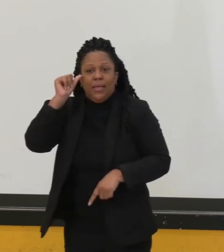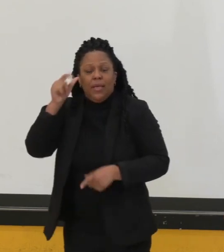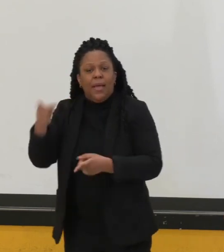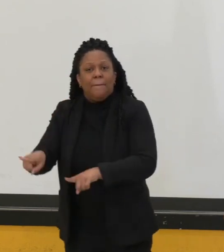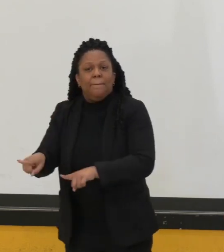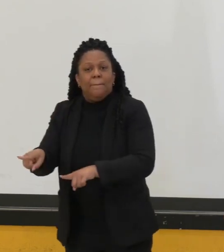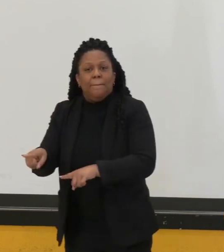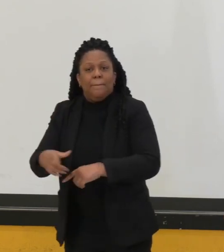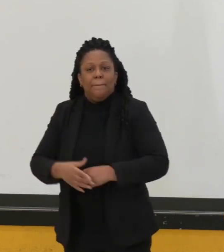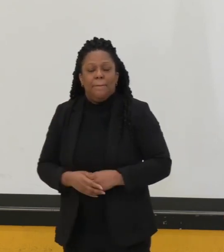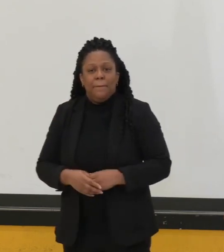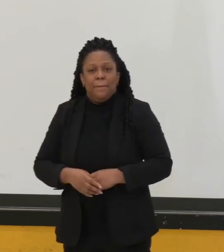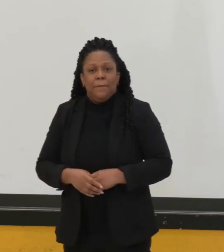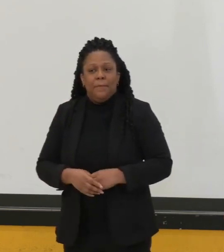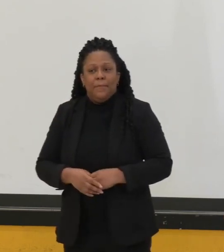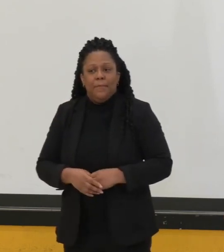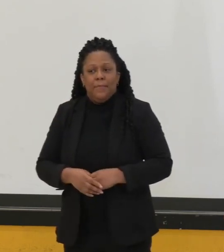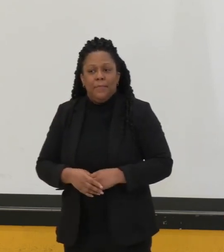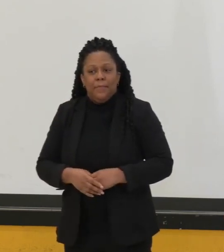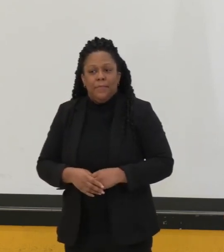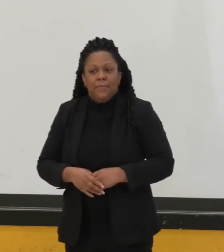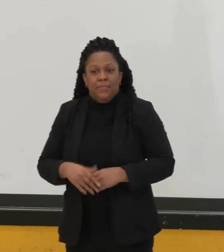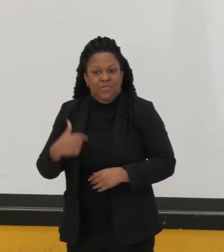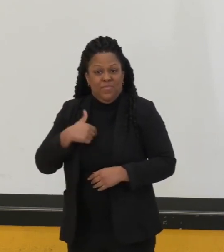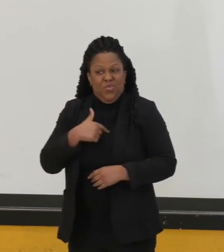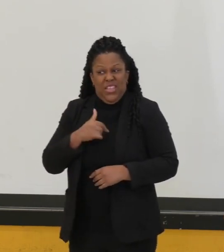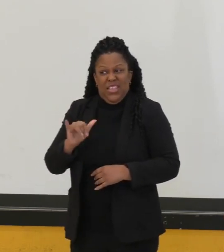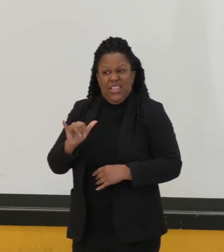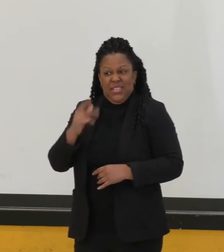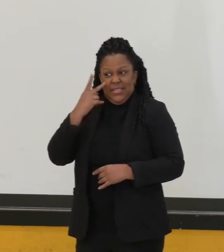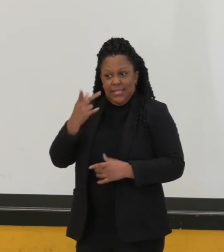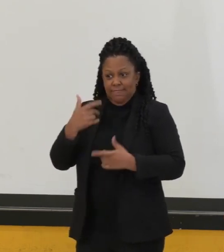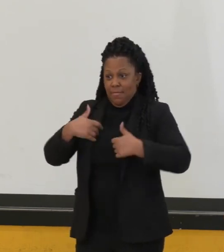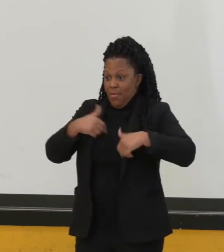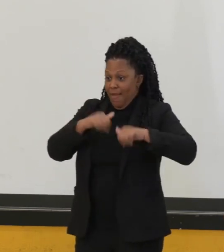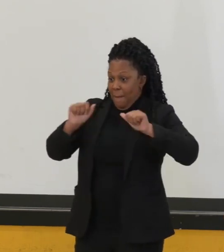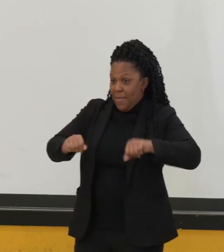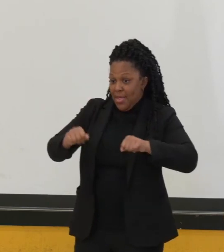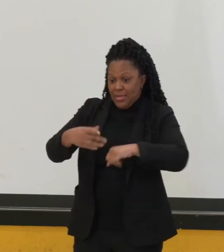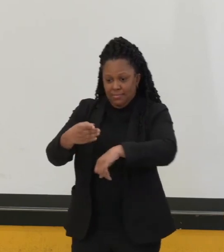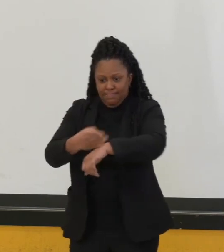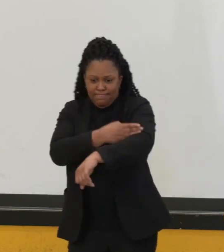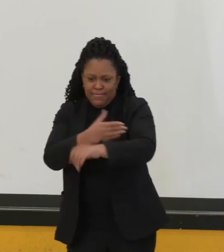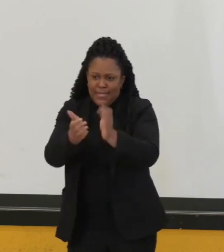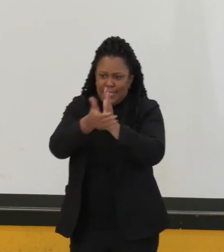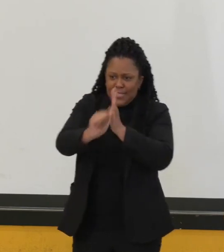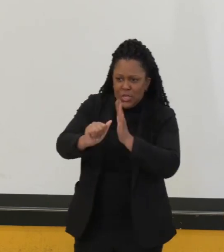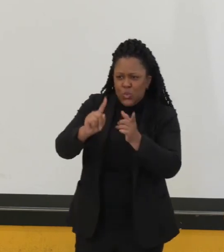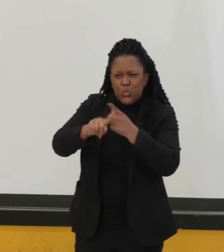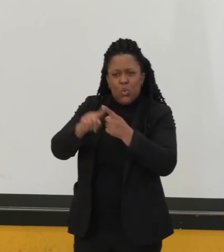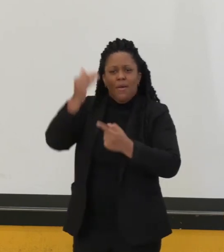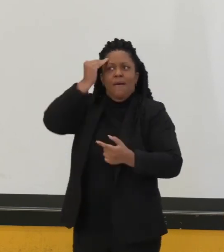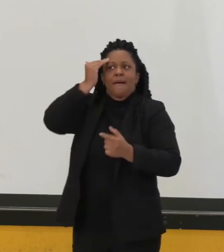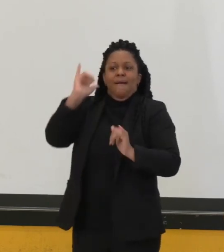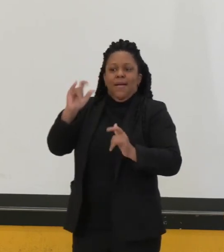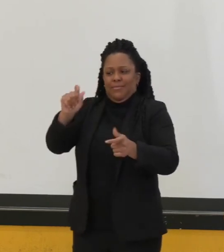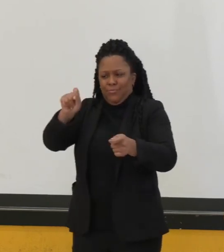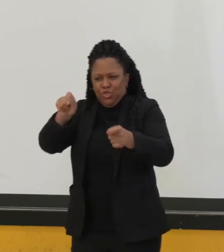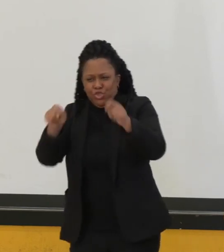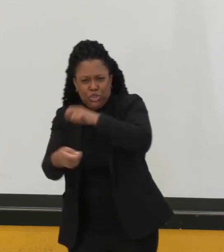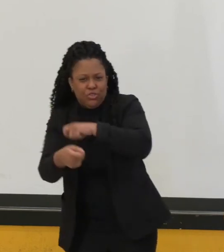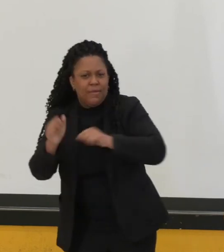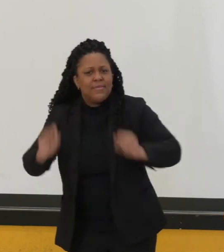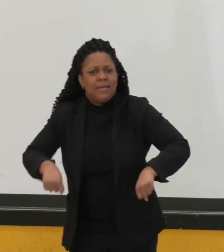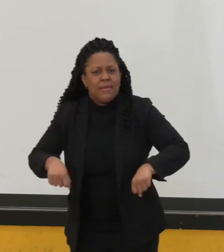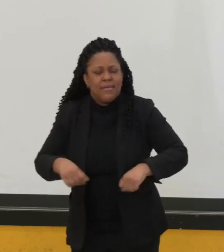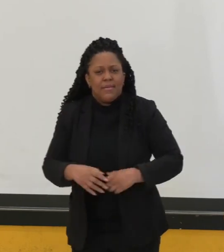ability to reduce the chance of this happening. We have the ability to put things into place to make a difference. And we